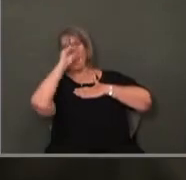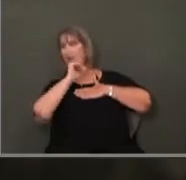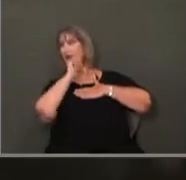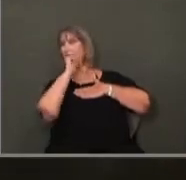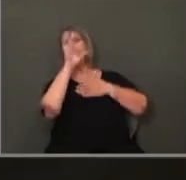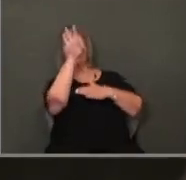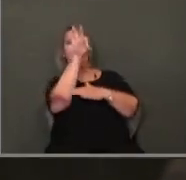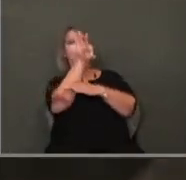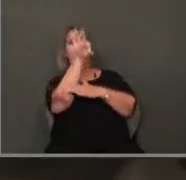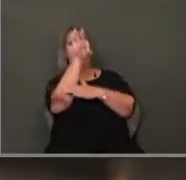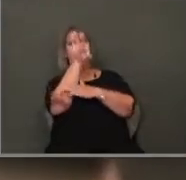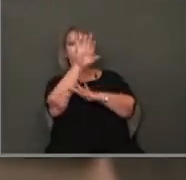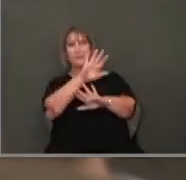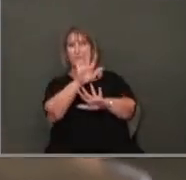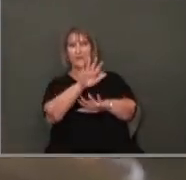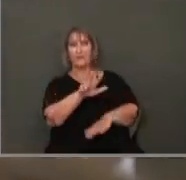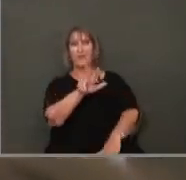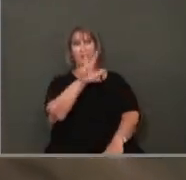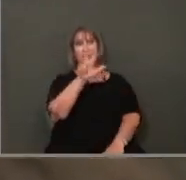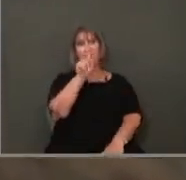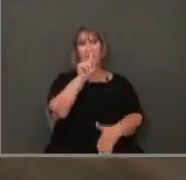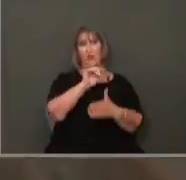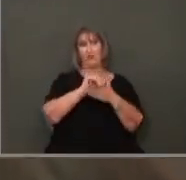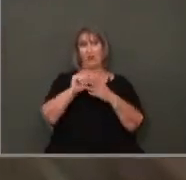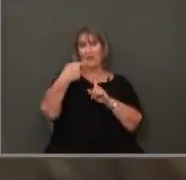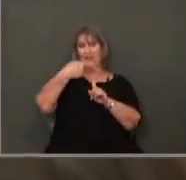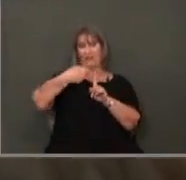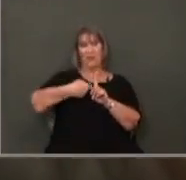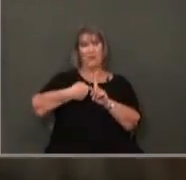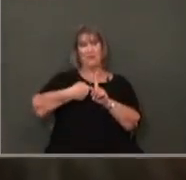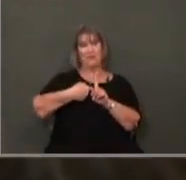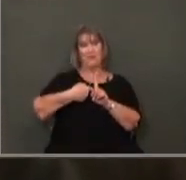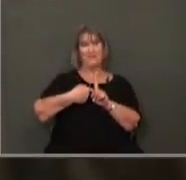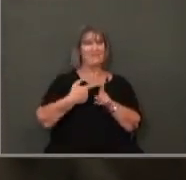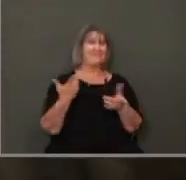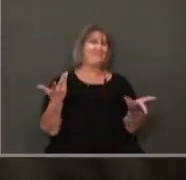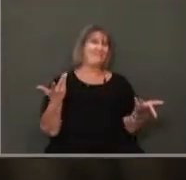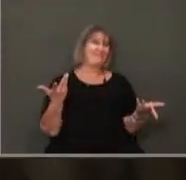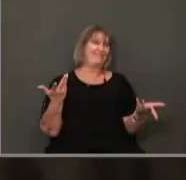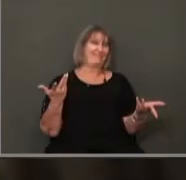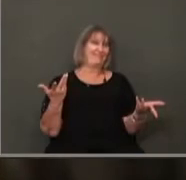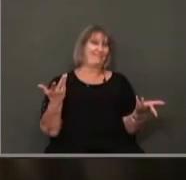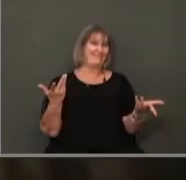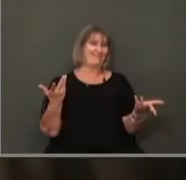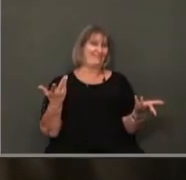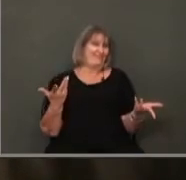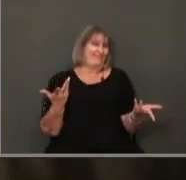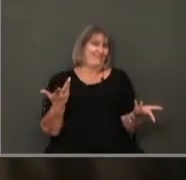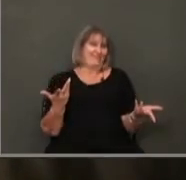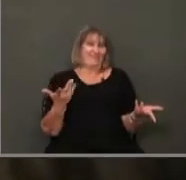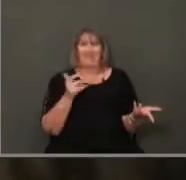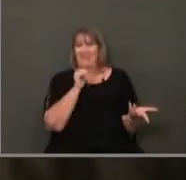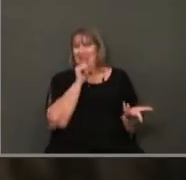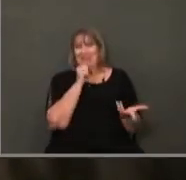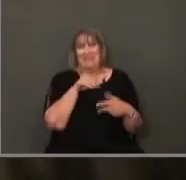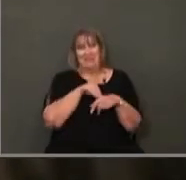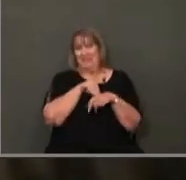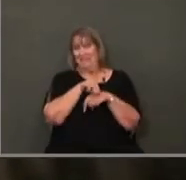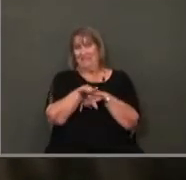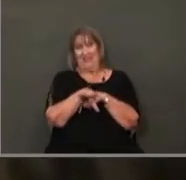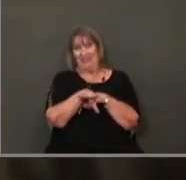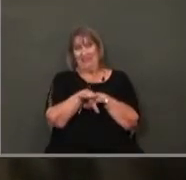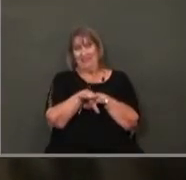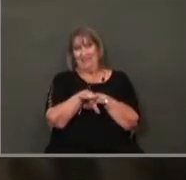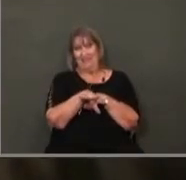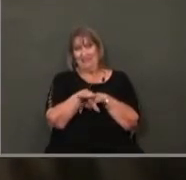anything, $31 in 1 month is not going to make that big of an effect in the